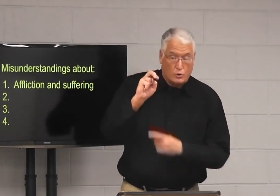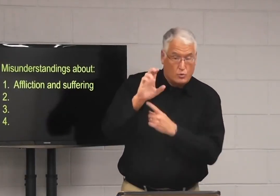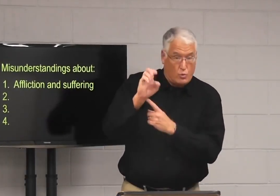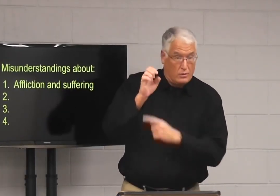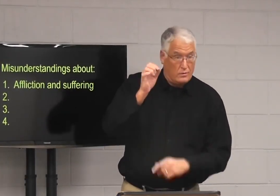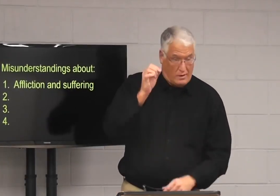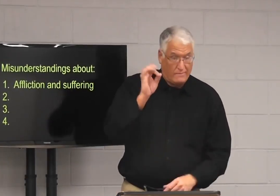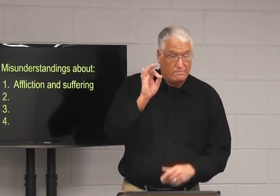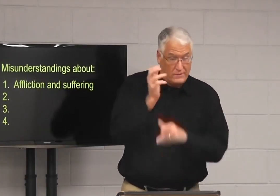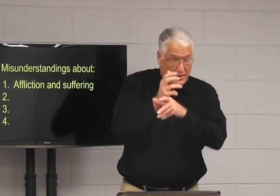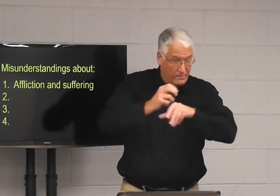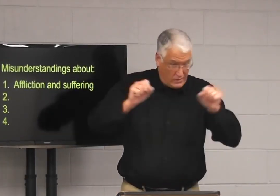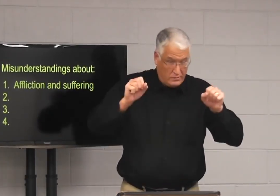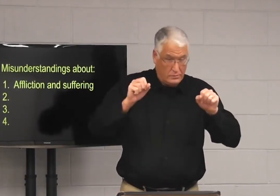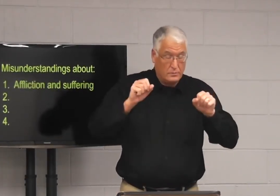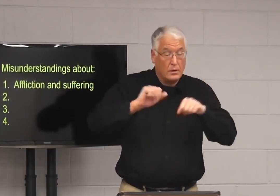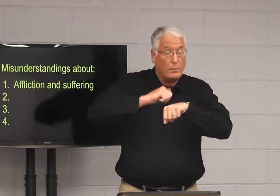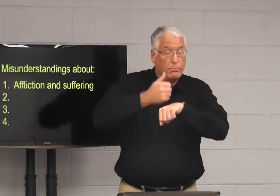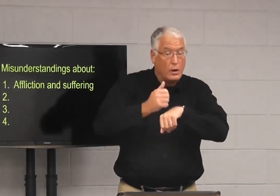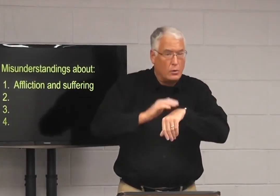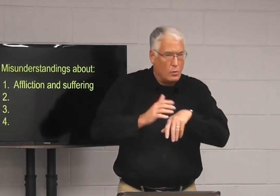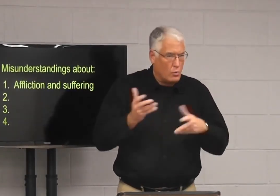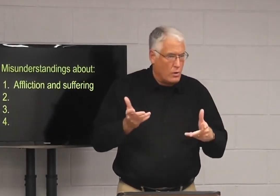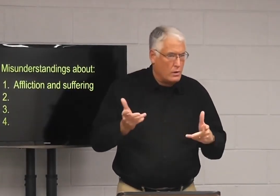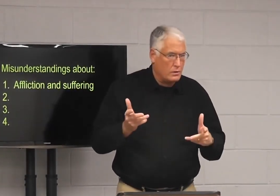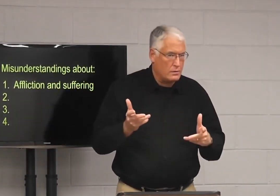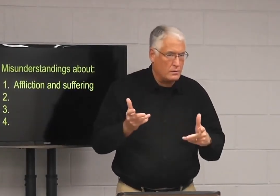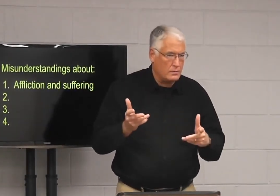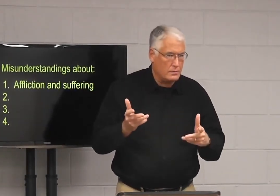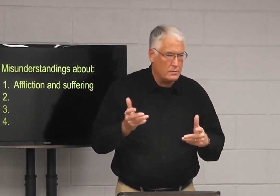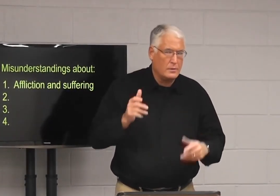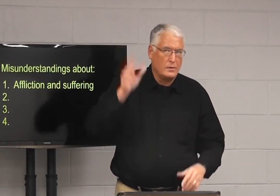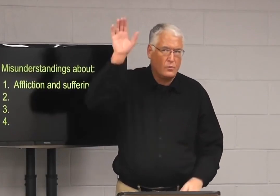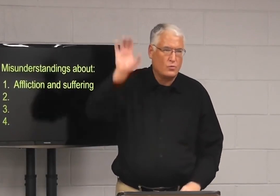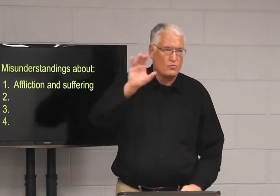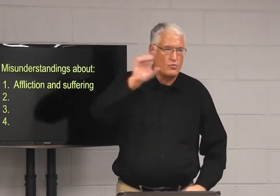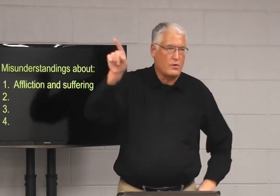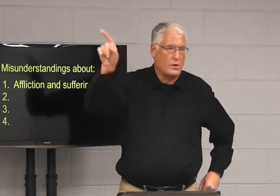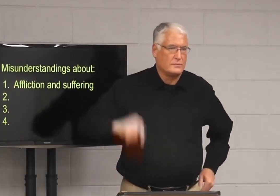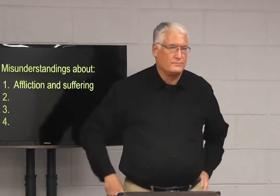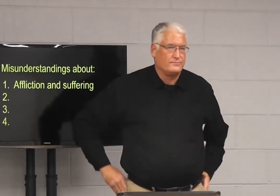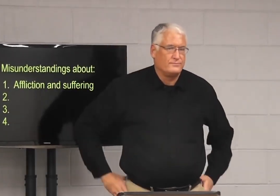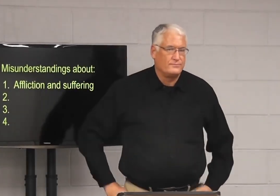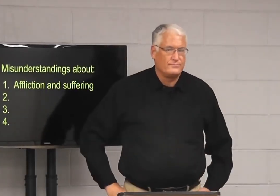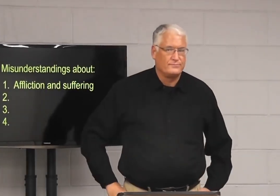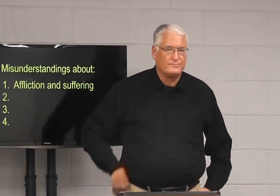Our assurance of salvation is established on the cross.